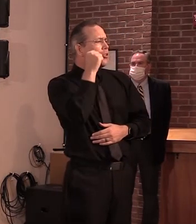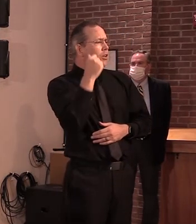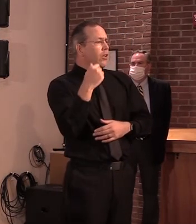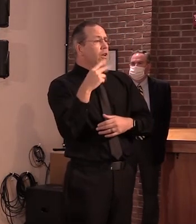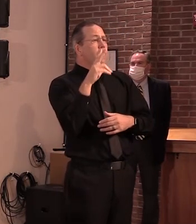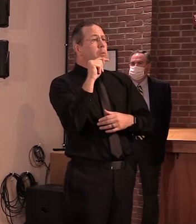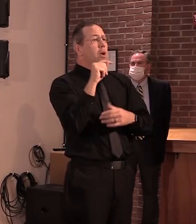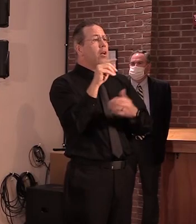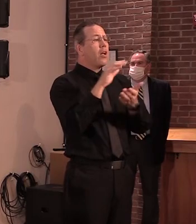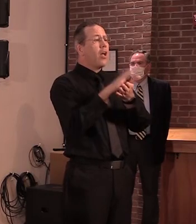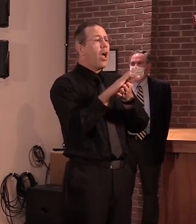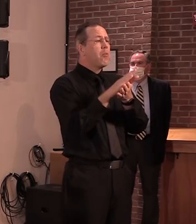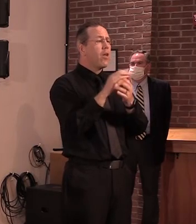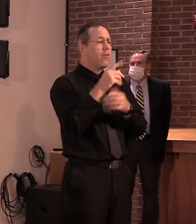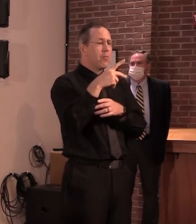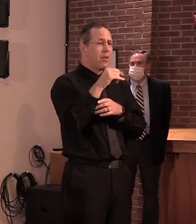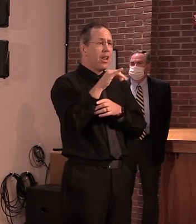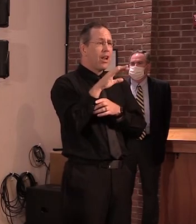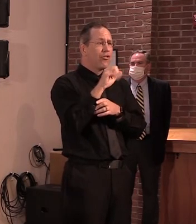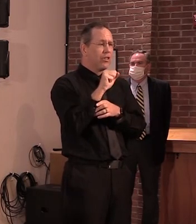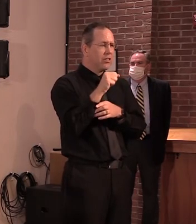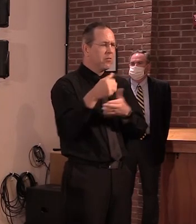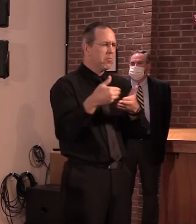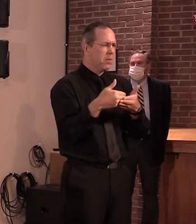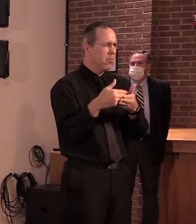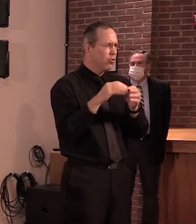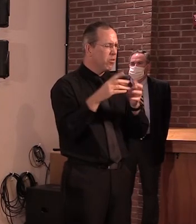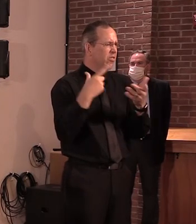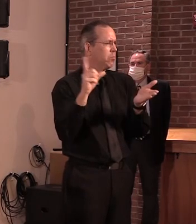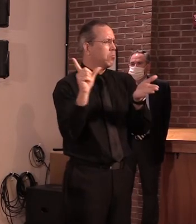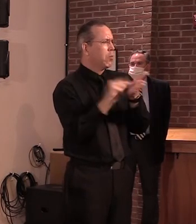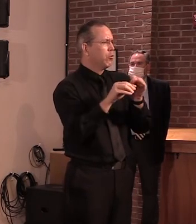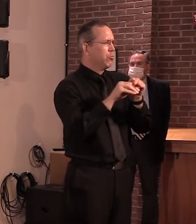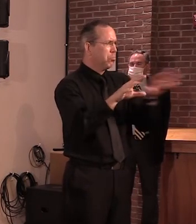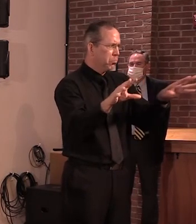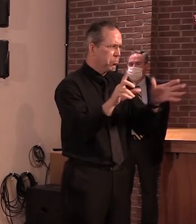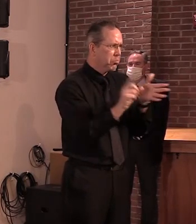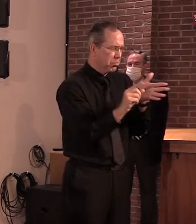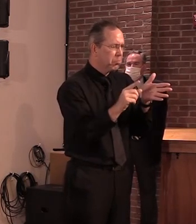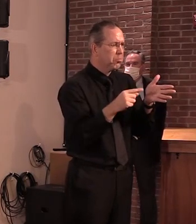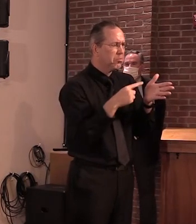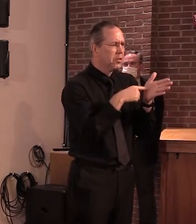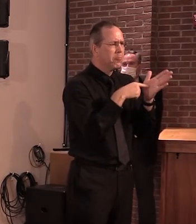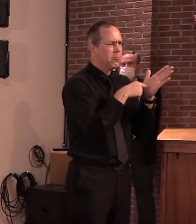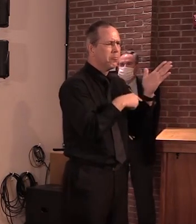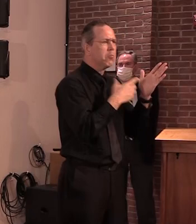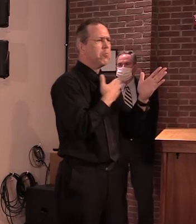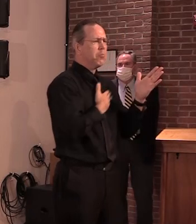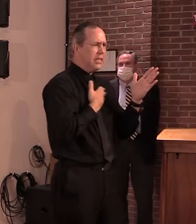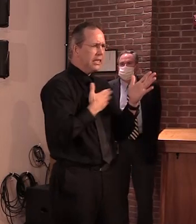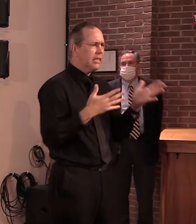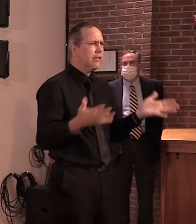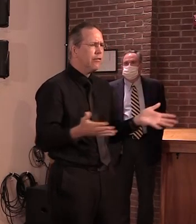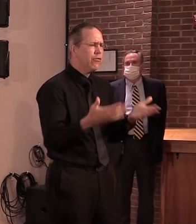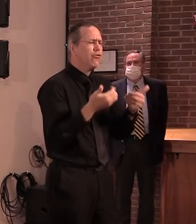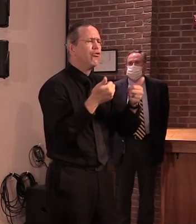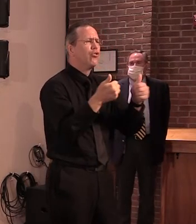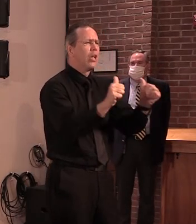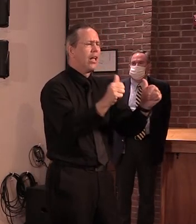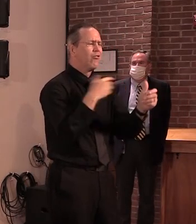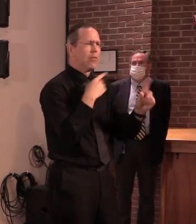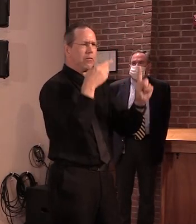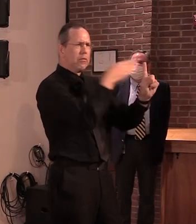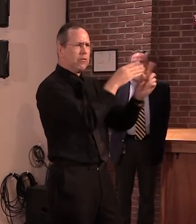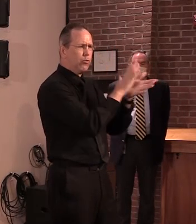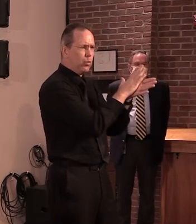a statement asking schools to consider prioritizing in-person attendance for all students, preschool through